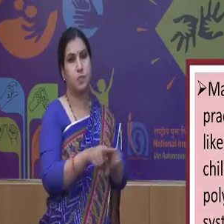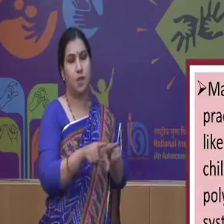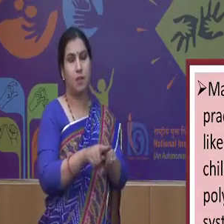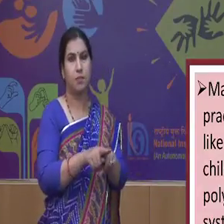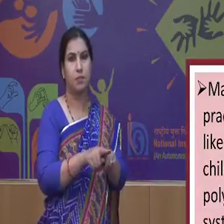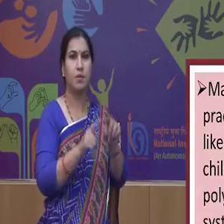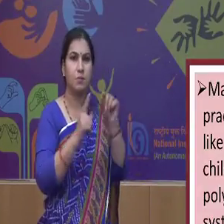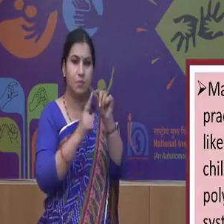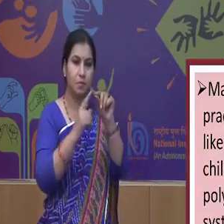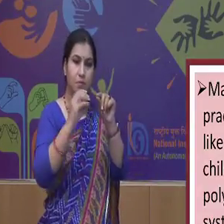polygamy.